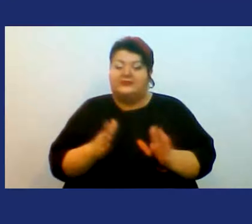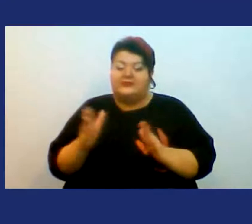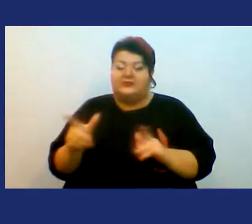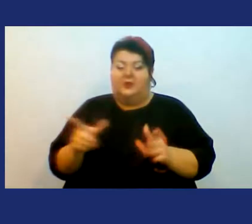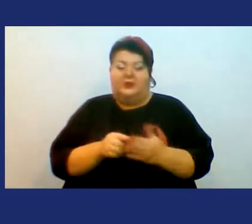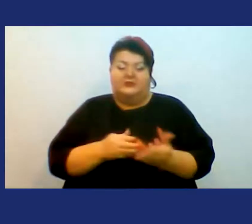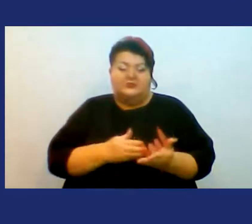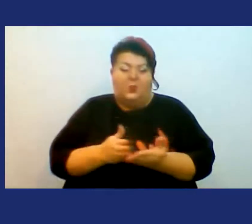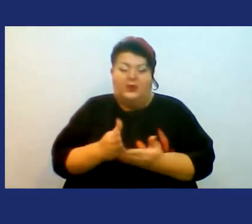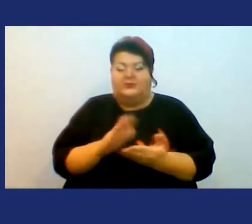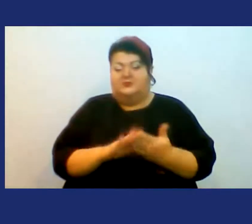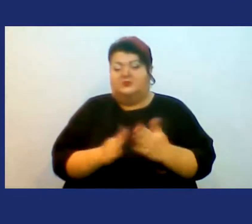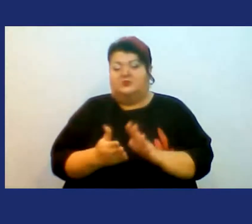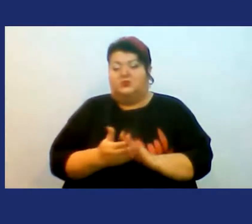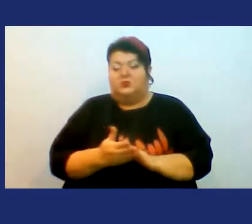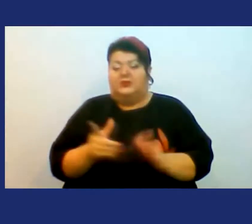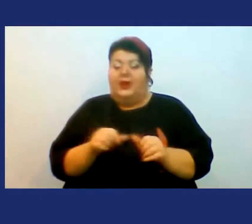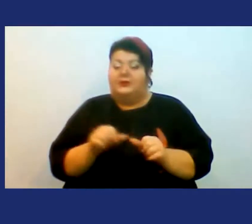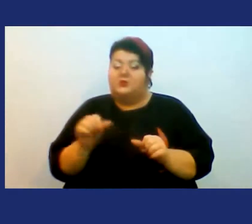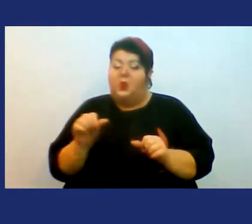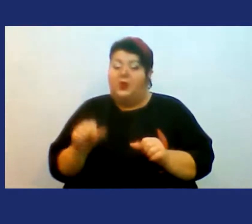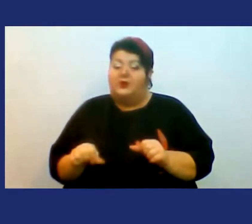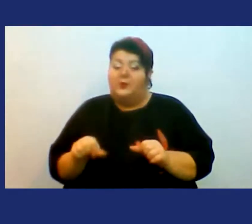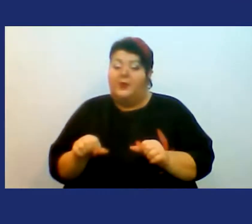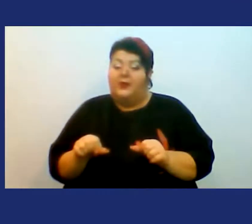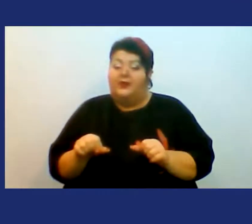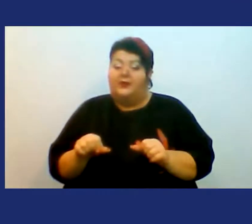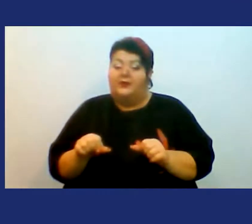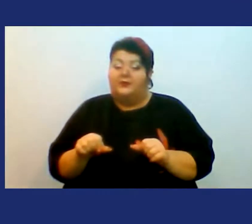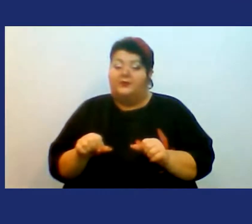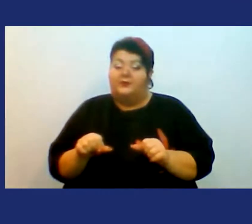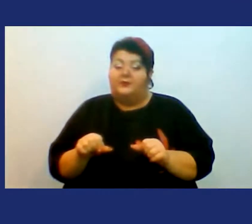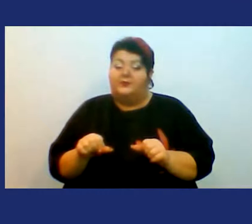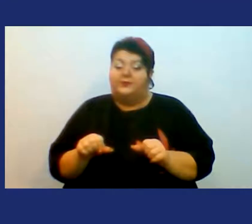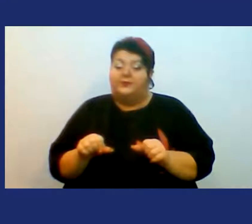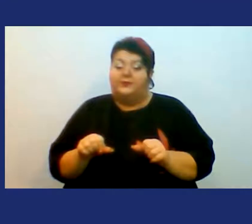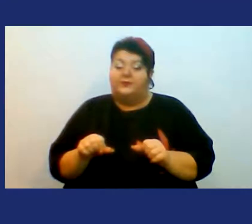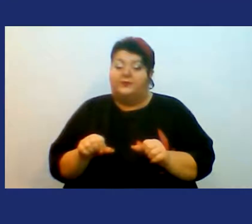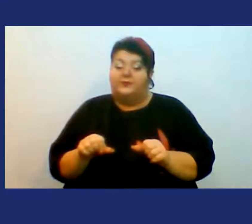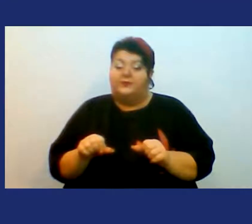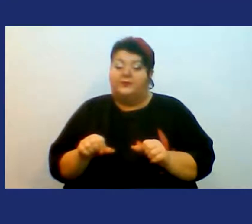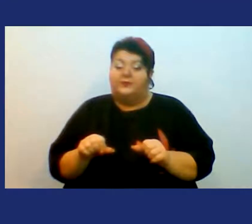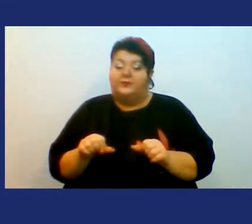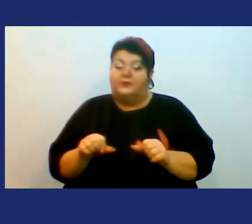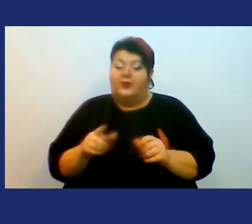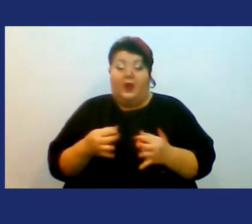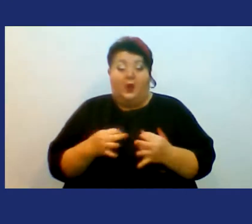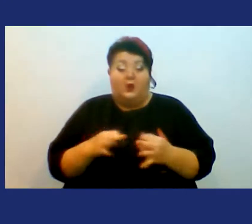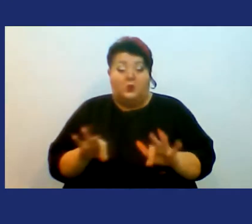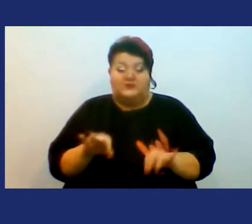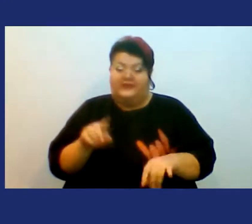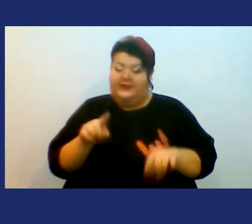the allowance in certain states to open carry guns and weapons, which is legally permitted in those